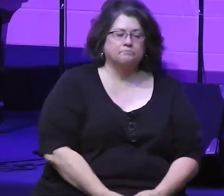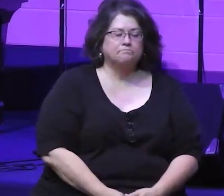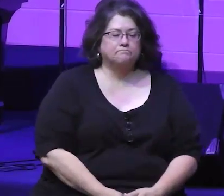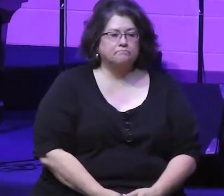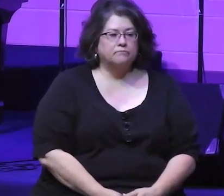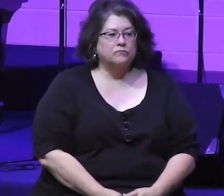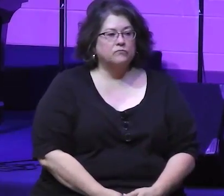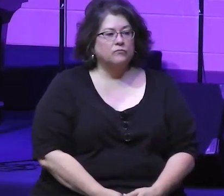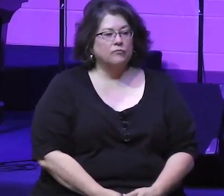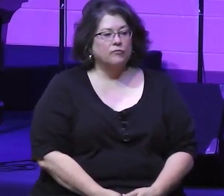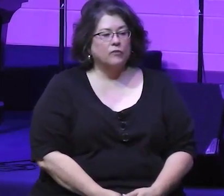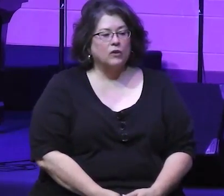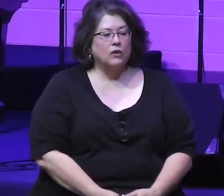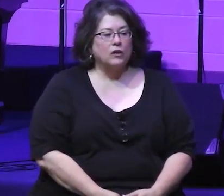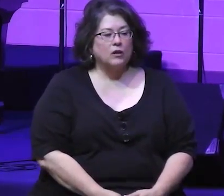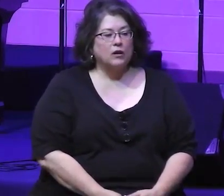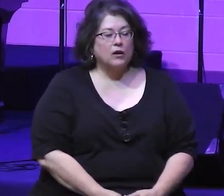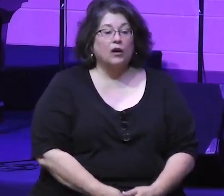So really,